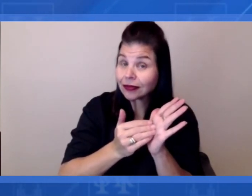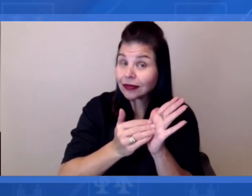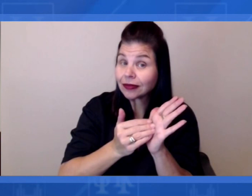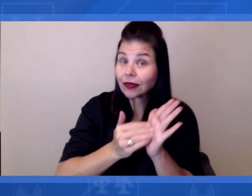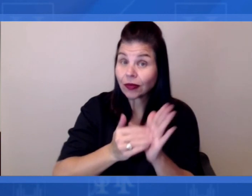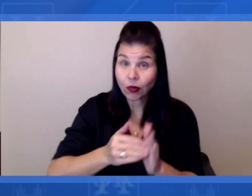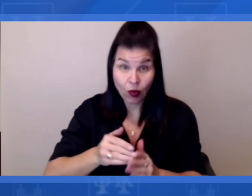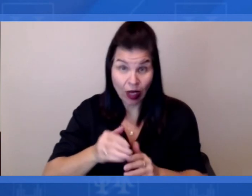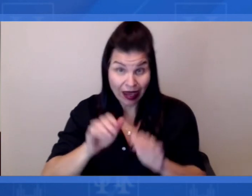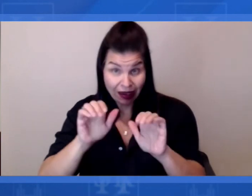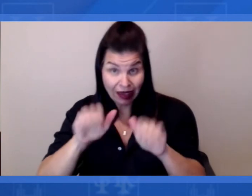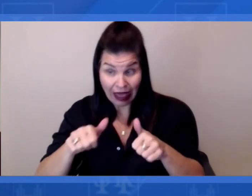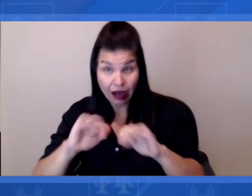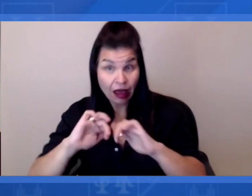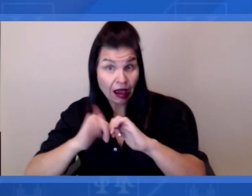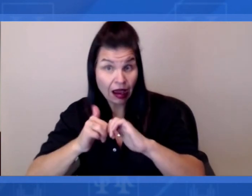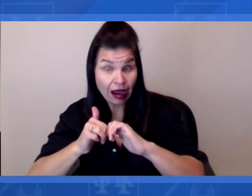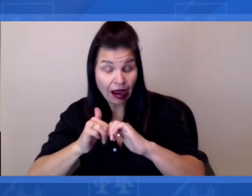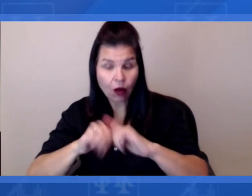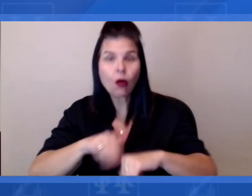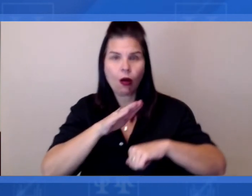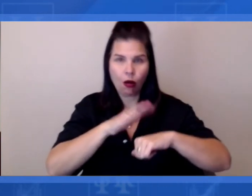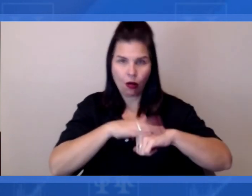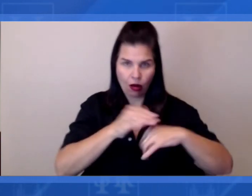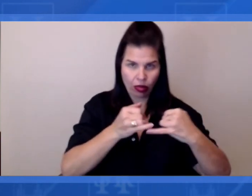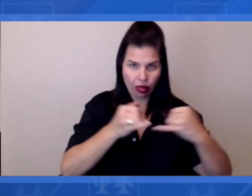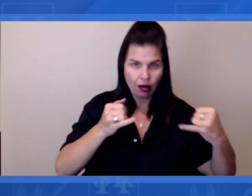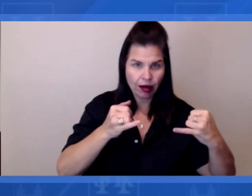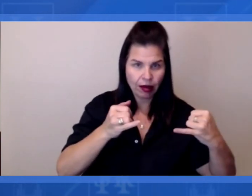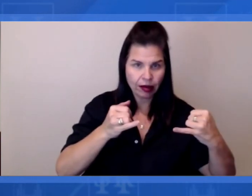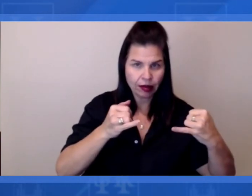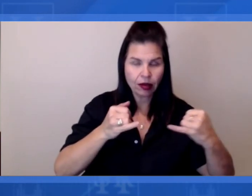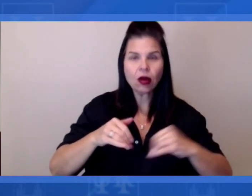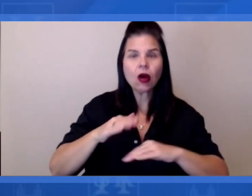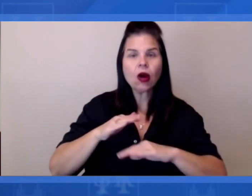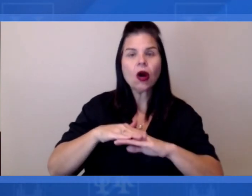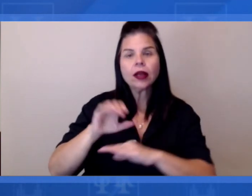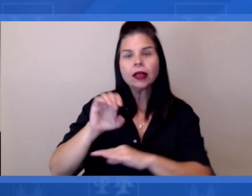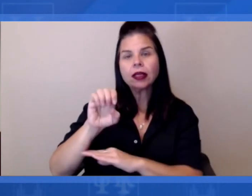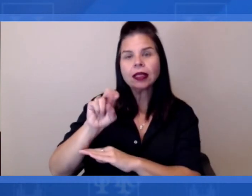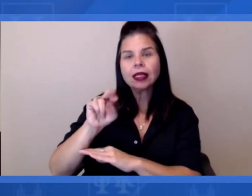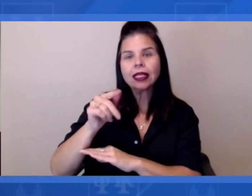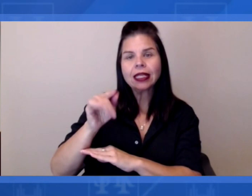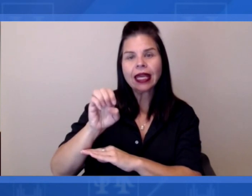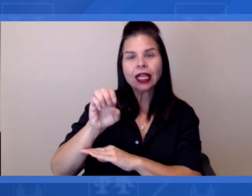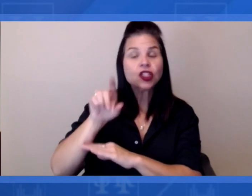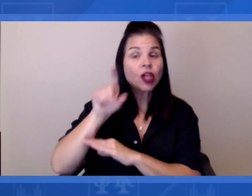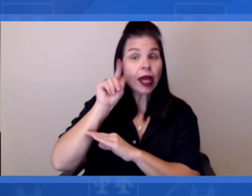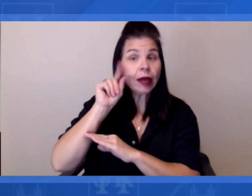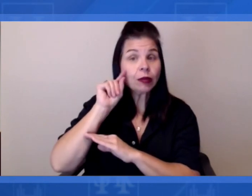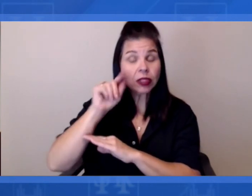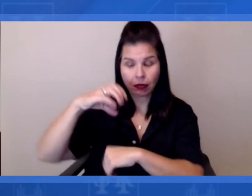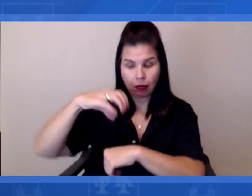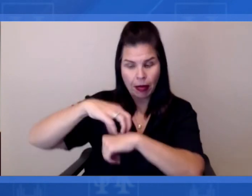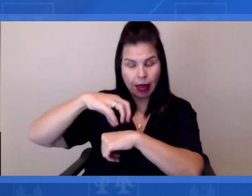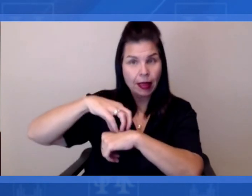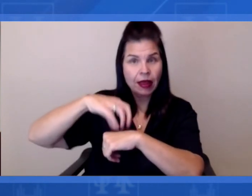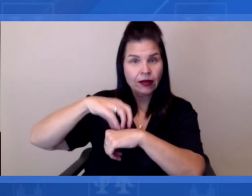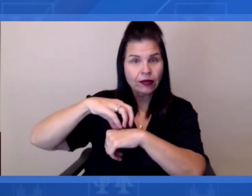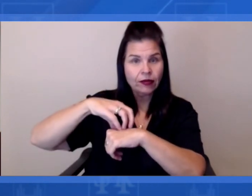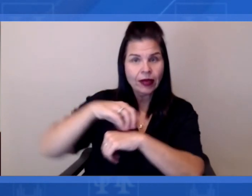this can be submitted online on the Engage Hamilton platform